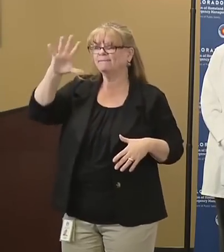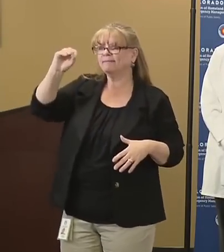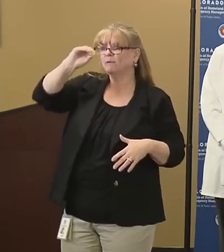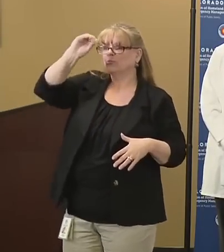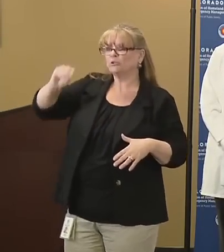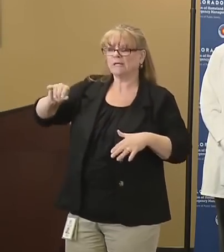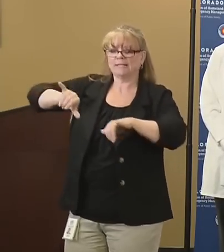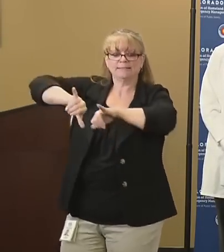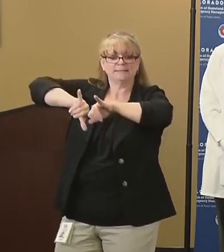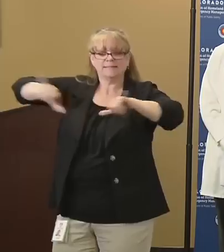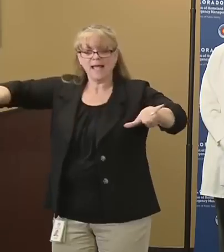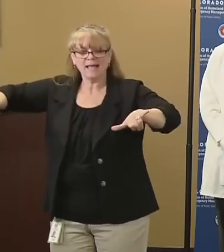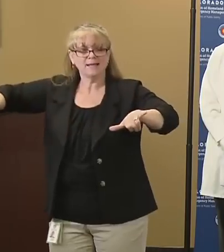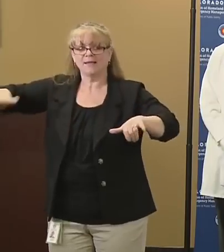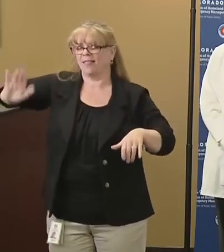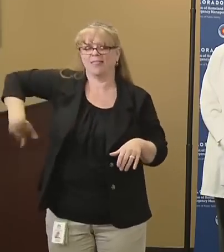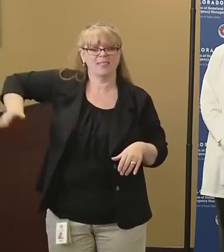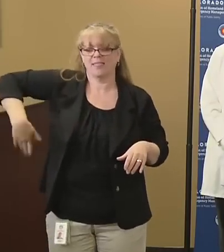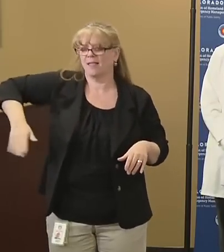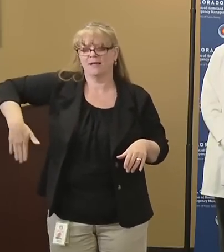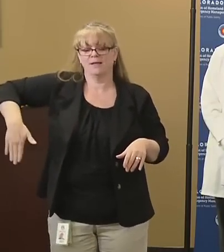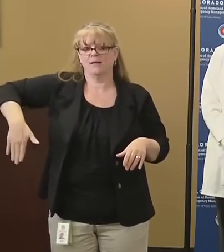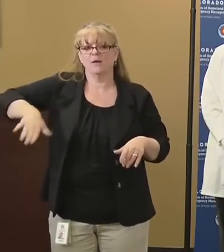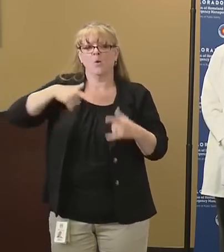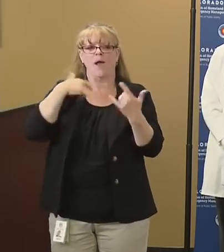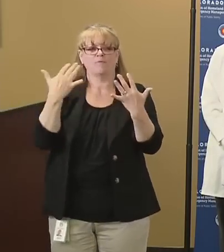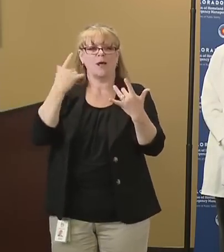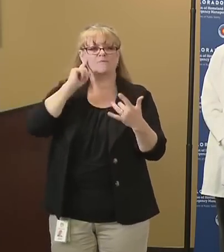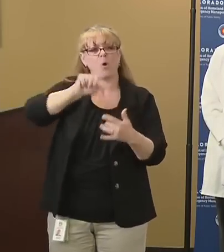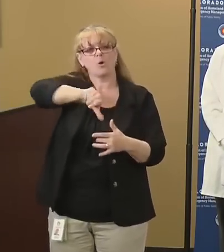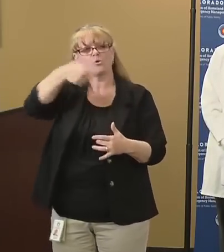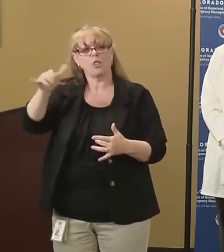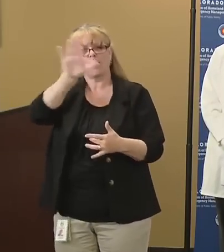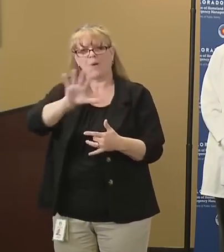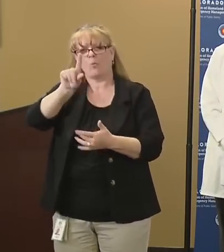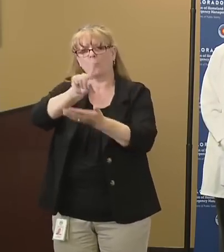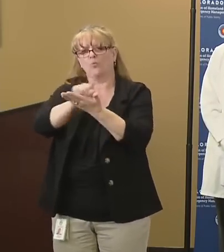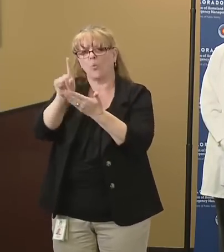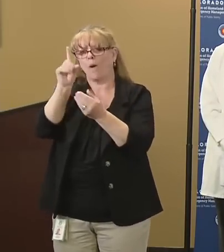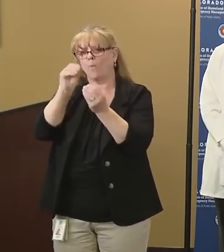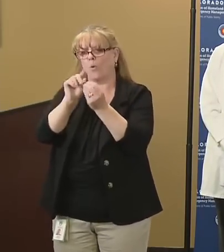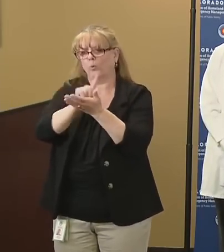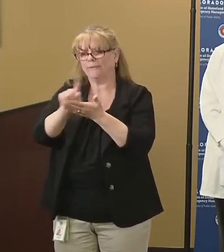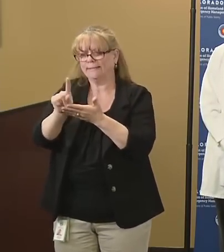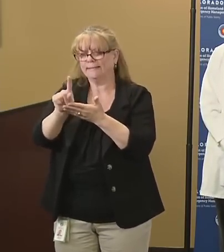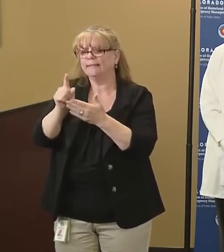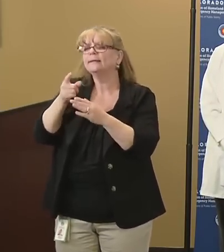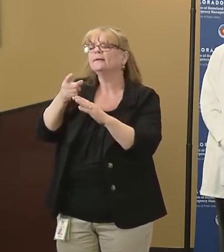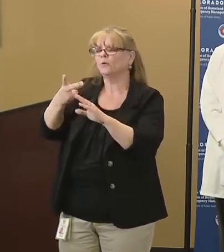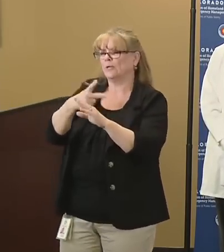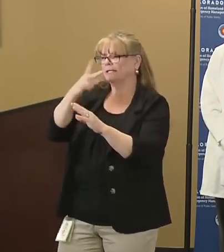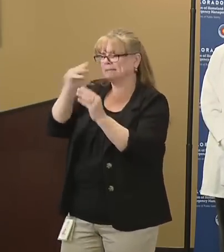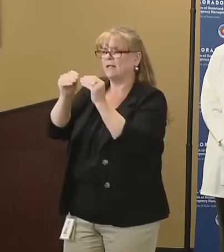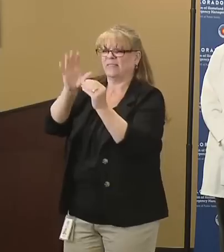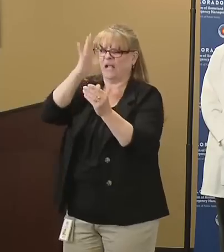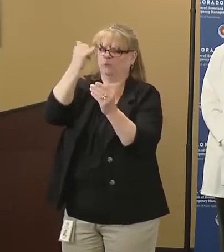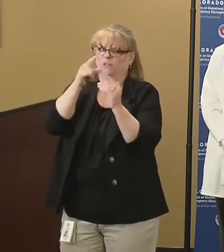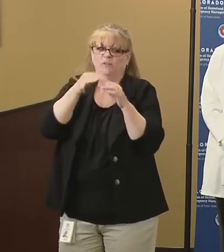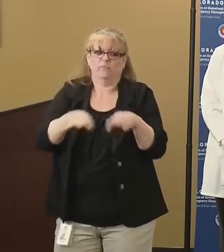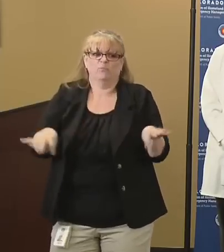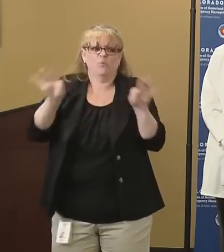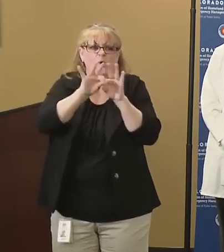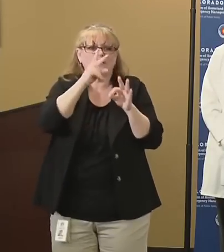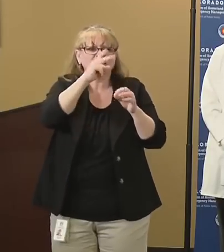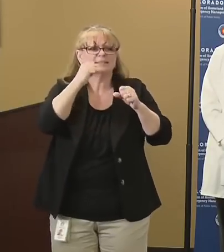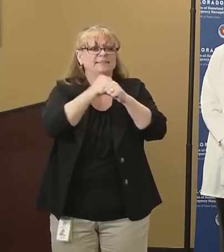nother week. And those are going to be very important things for us to track in real time. But that's why this compliance is so important. The more that we can stay at